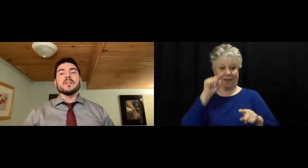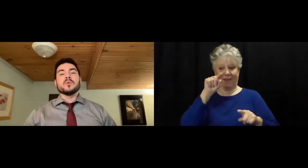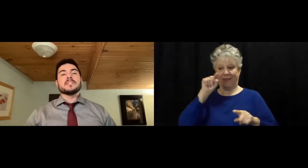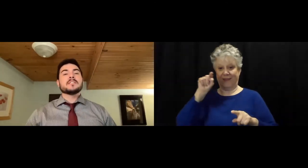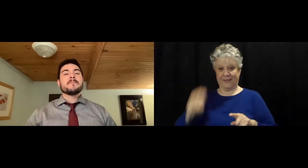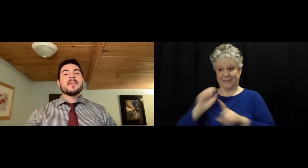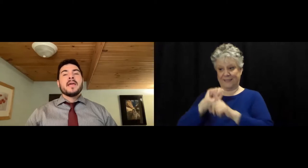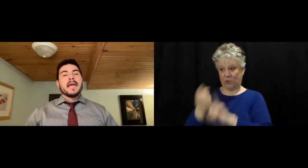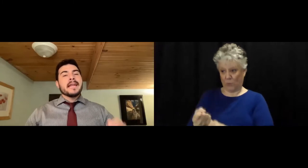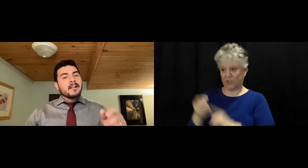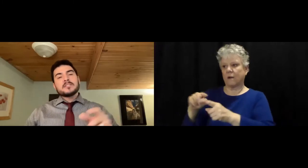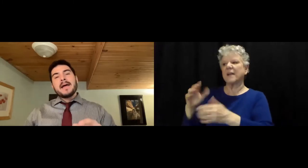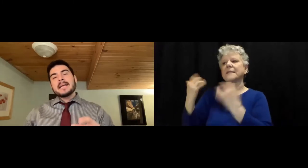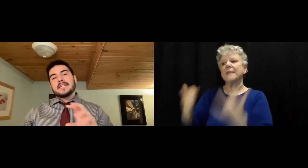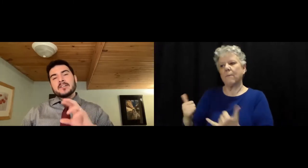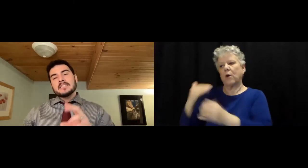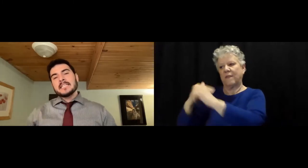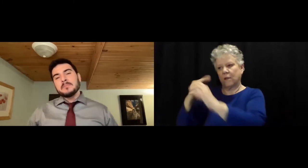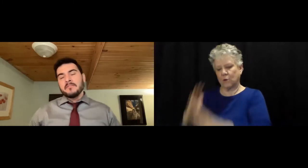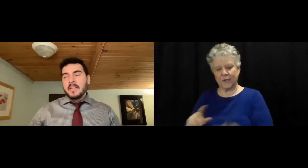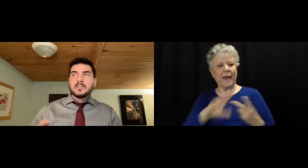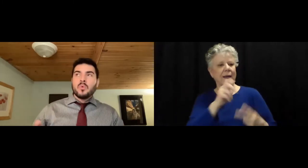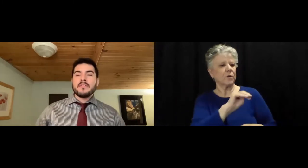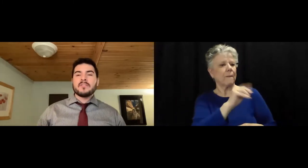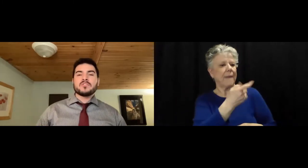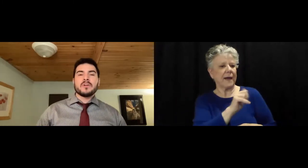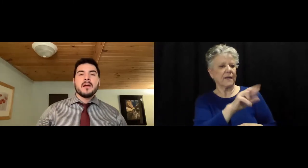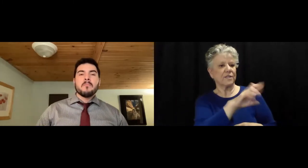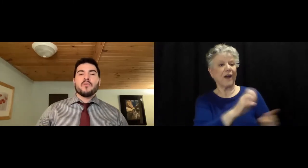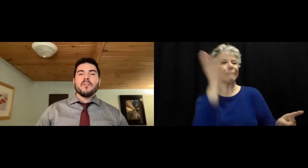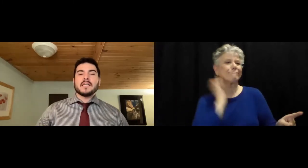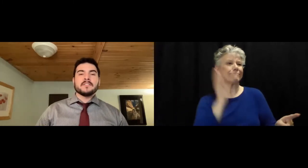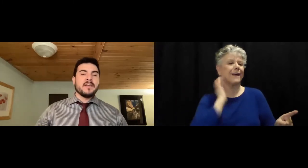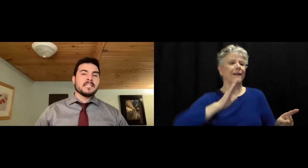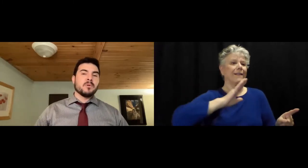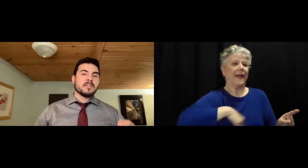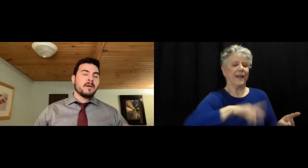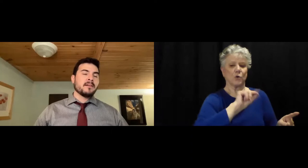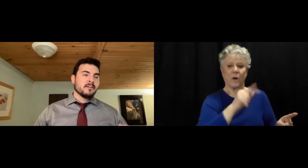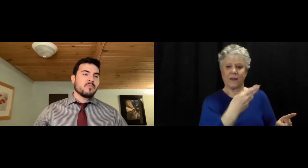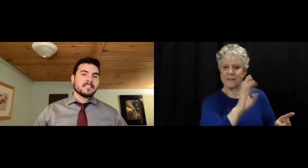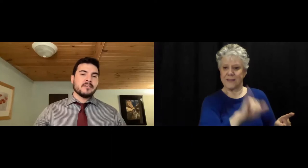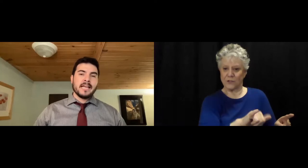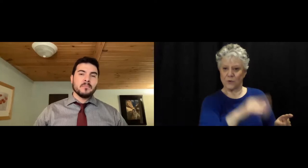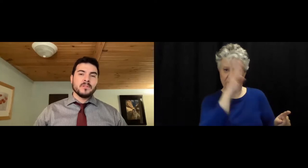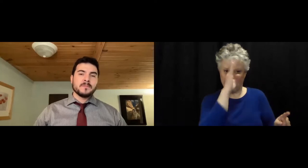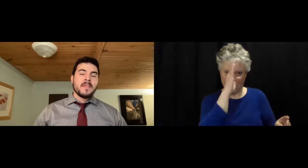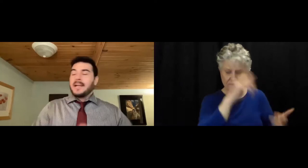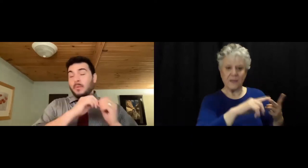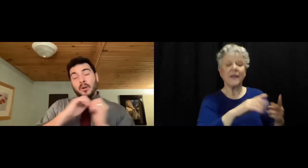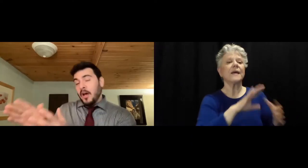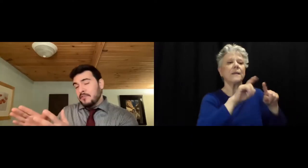moral theologians and Alistair MacIntyre's assessment of late 20th century moral philosophy in his book, Dependent Rational